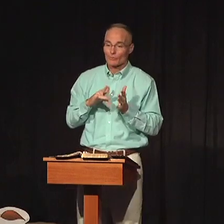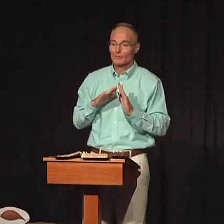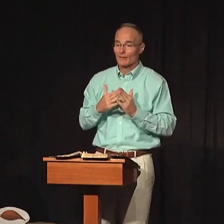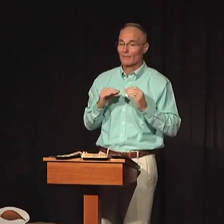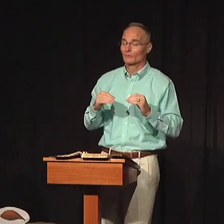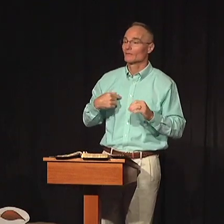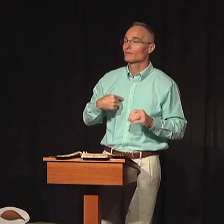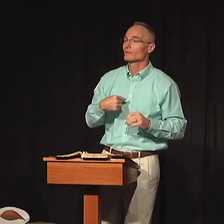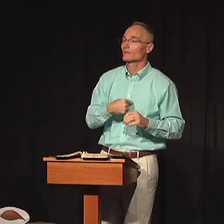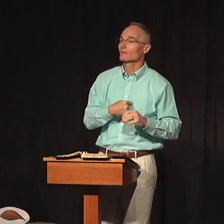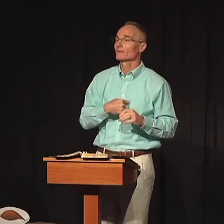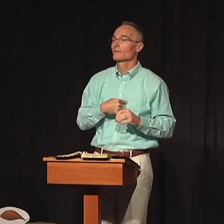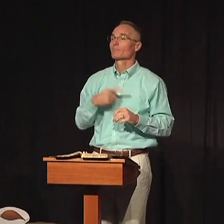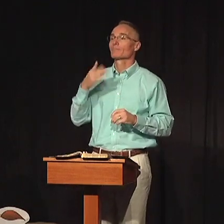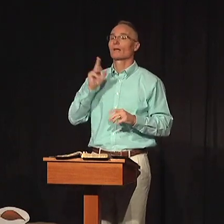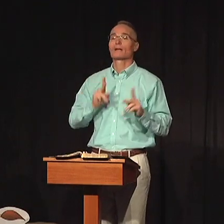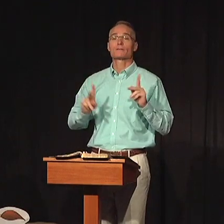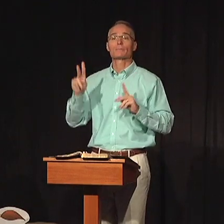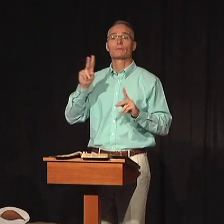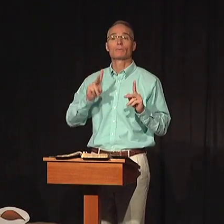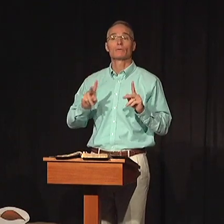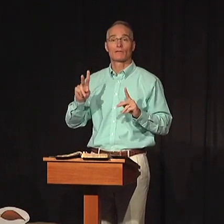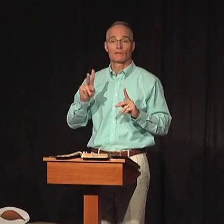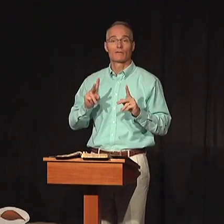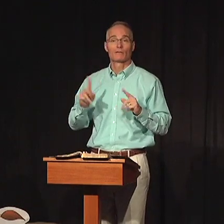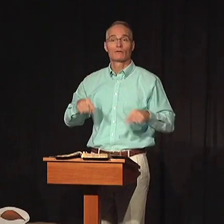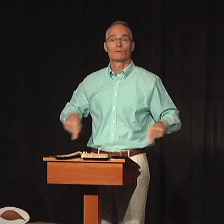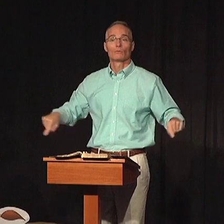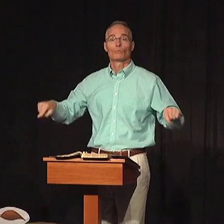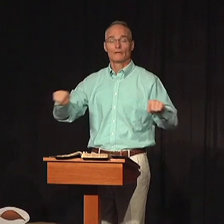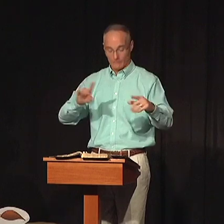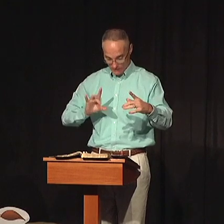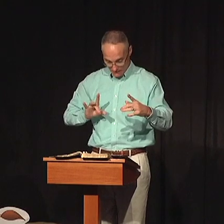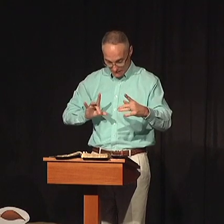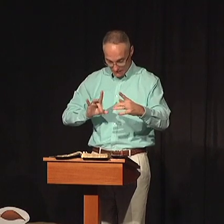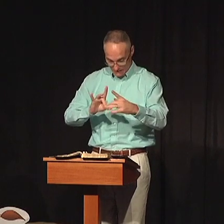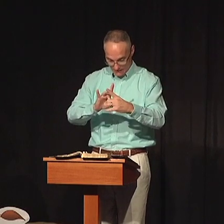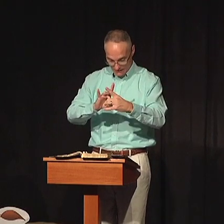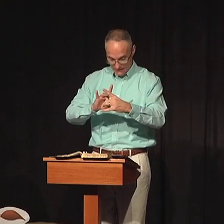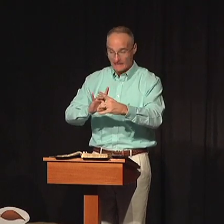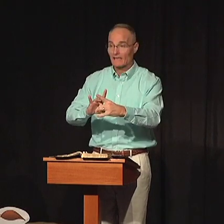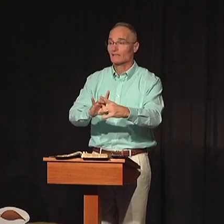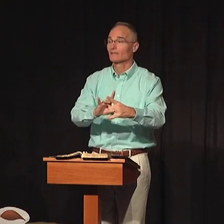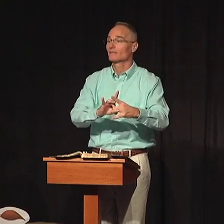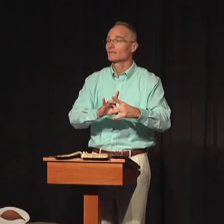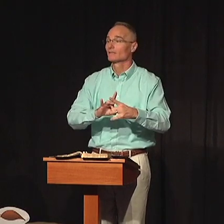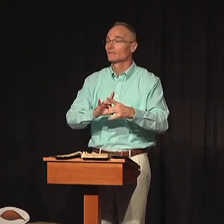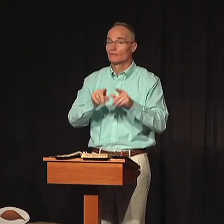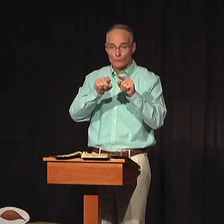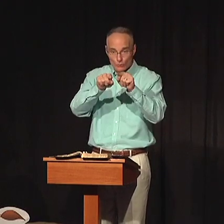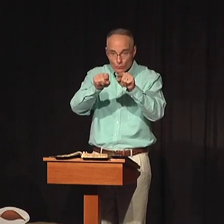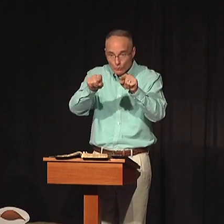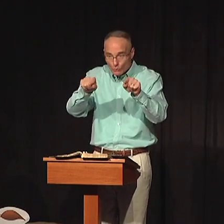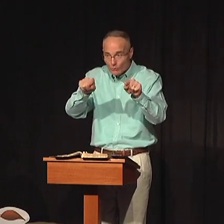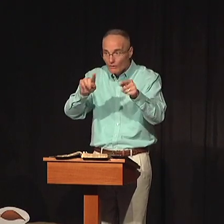But again, what the Bible teaches us, God's people, we are all connected.